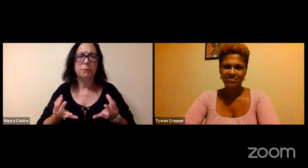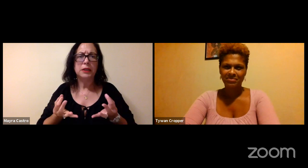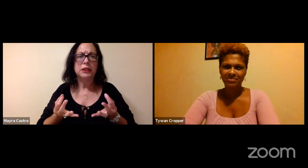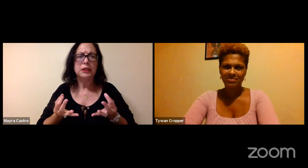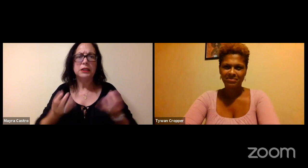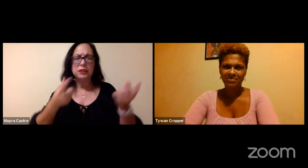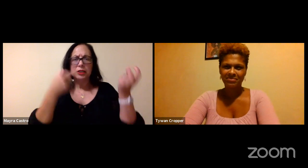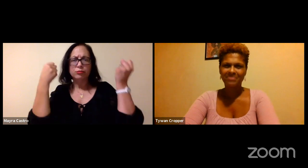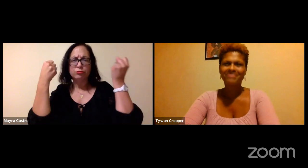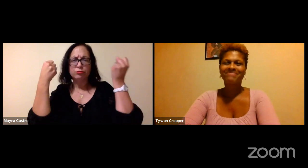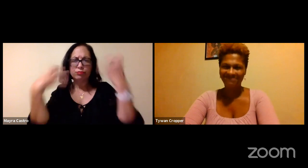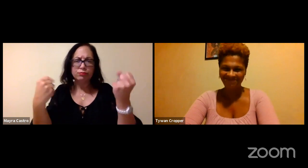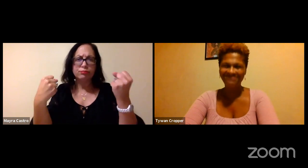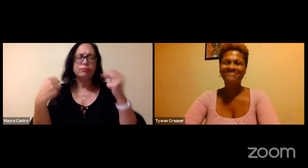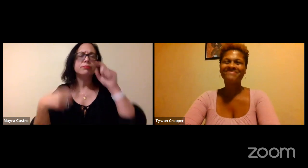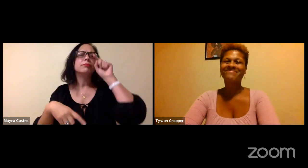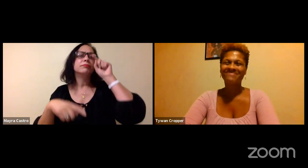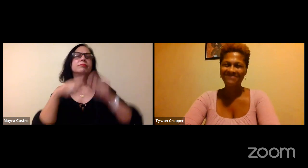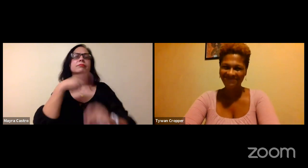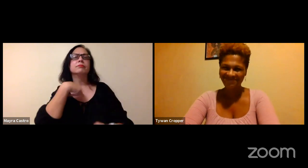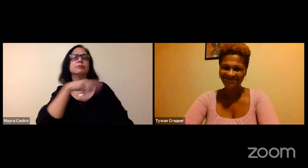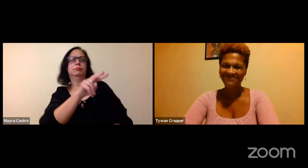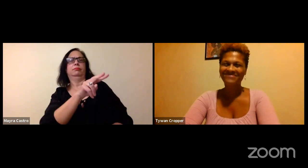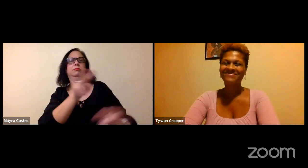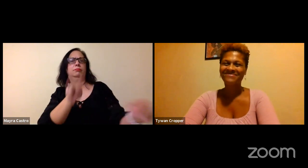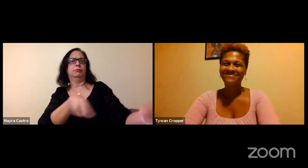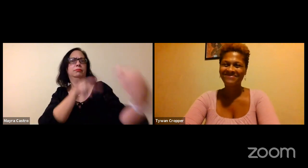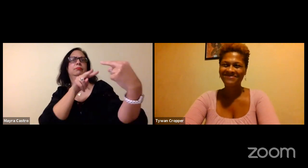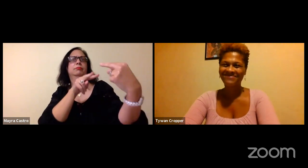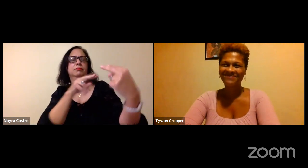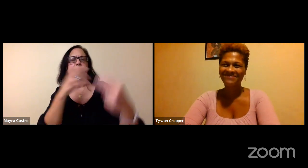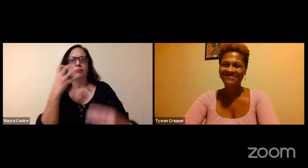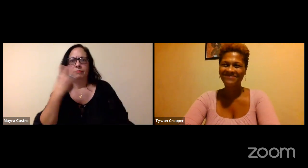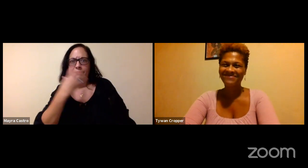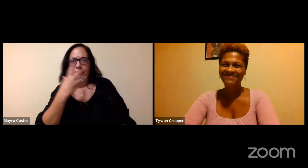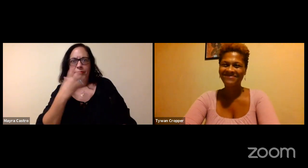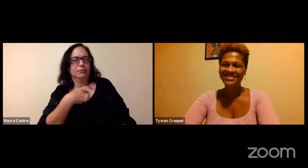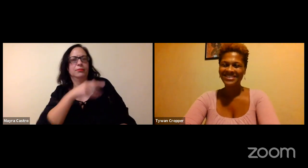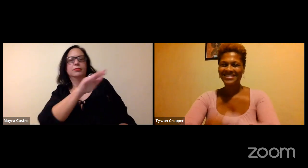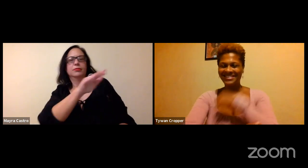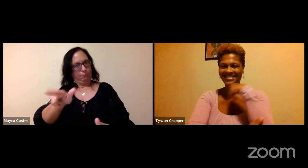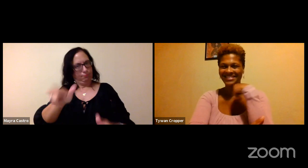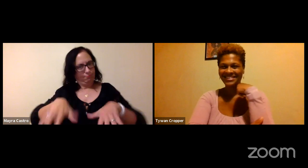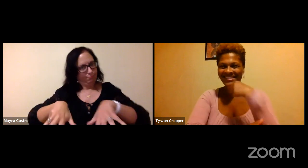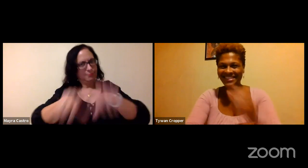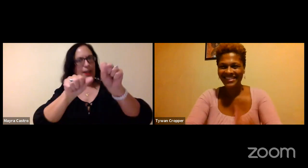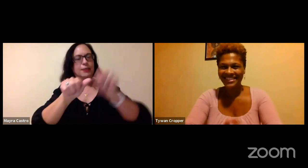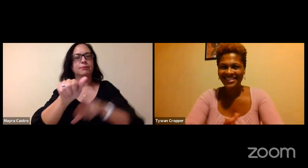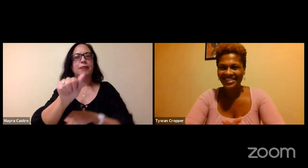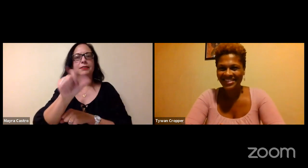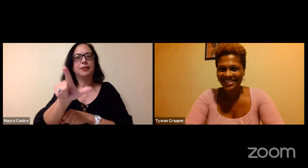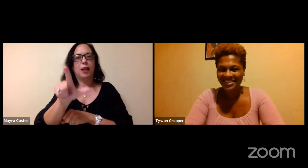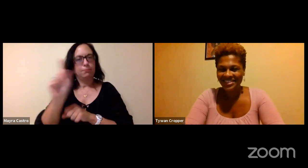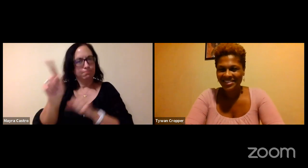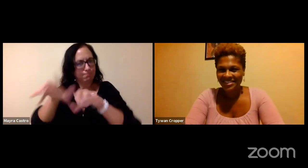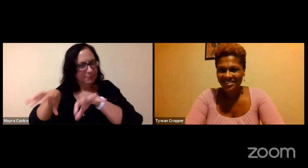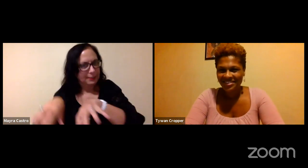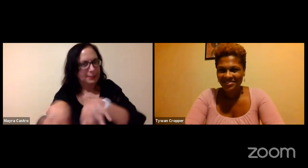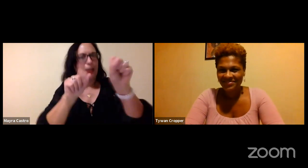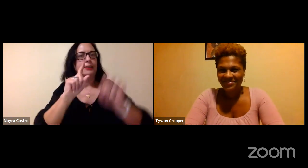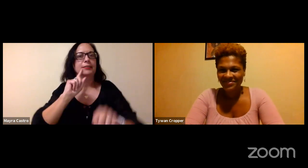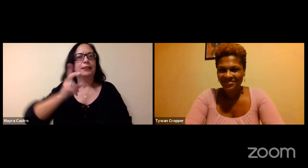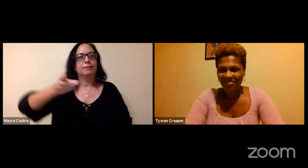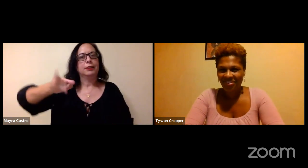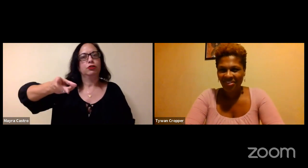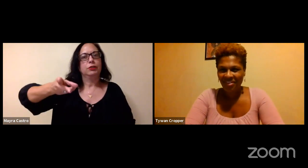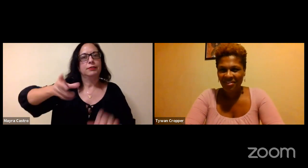you're deaf? Really? And you sign? It was an amazing